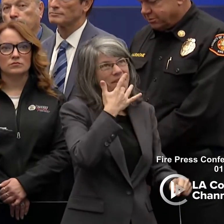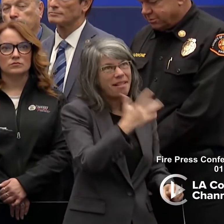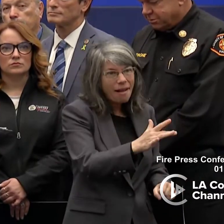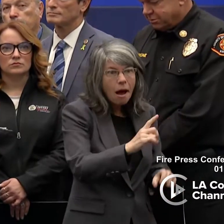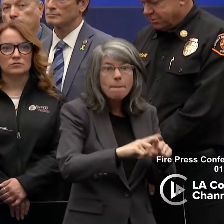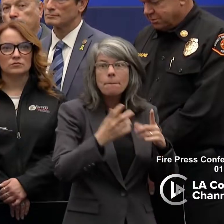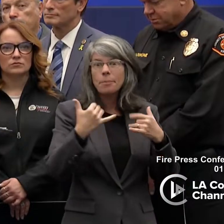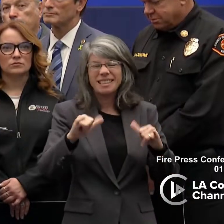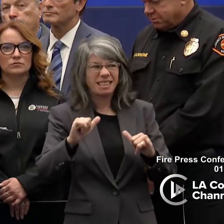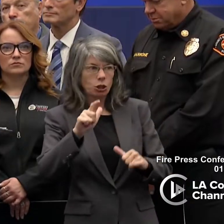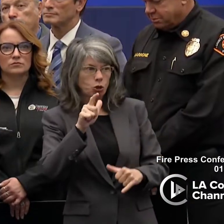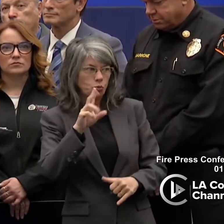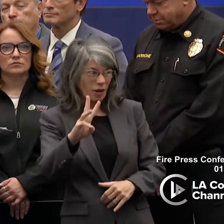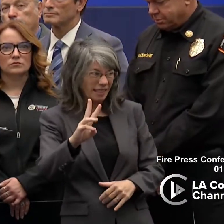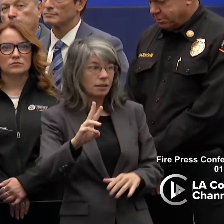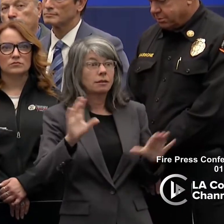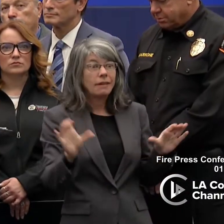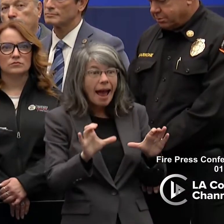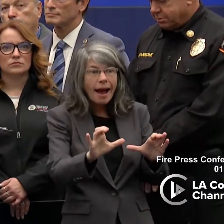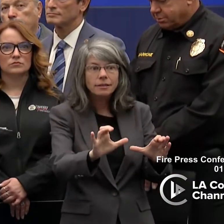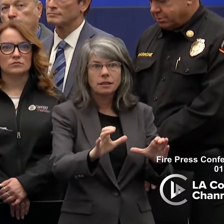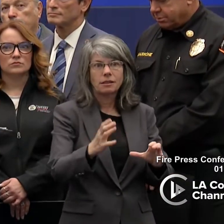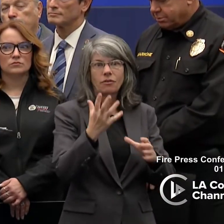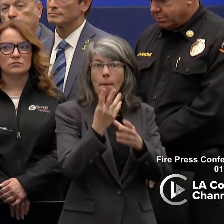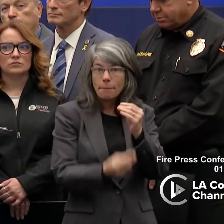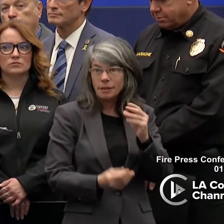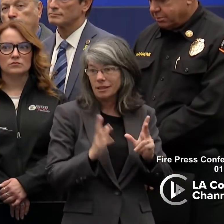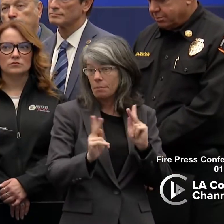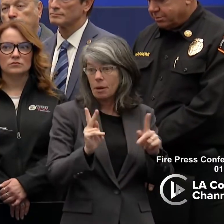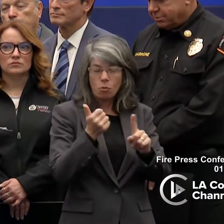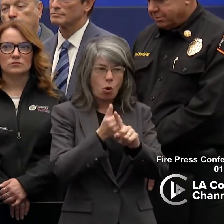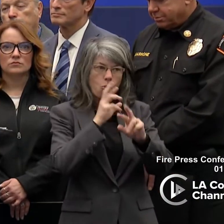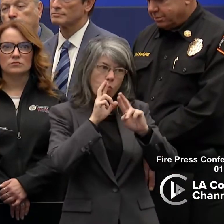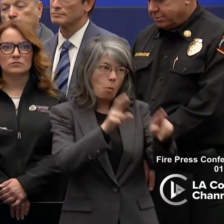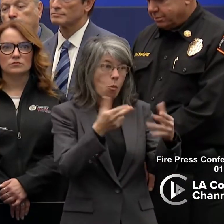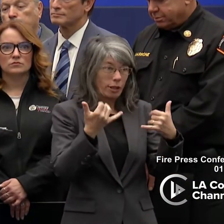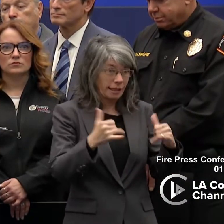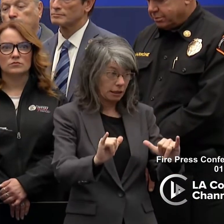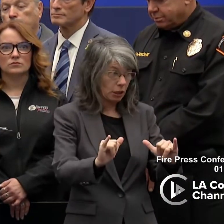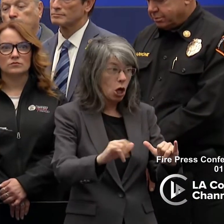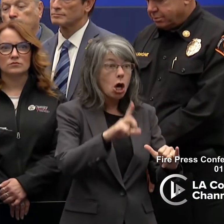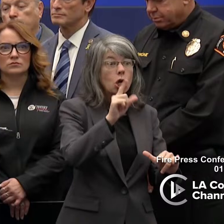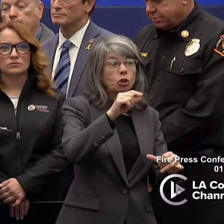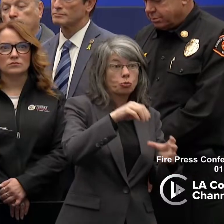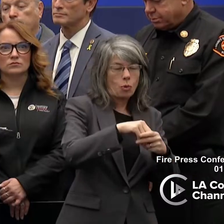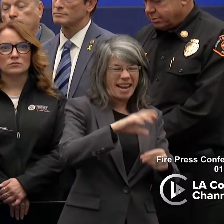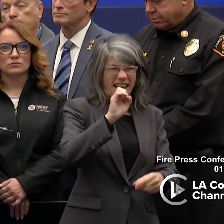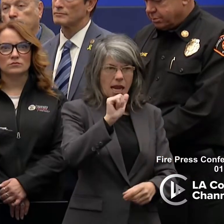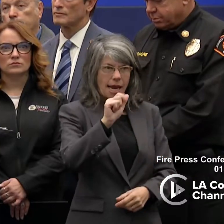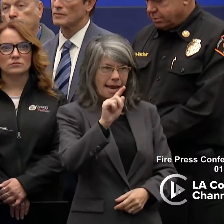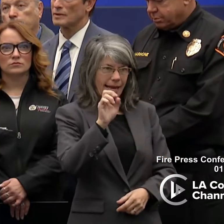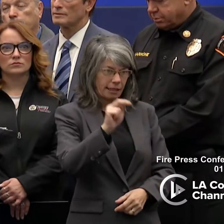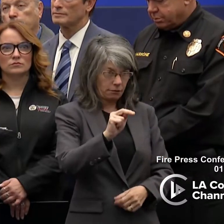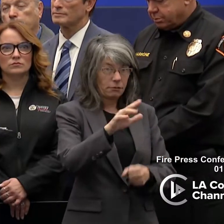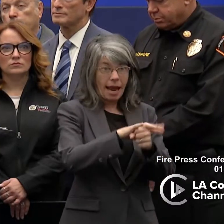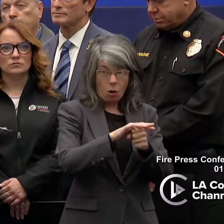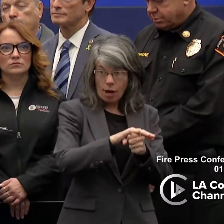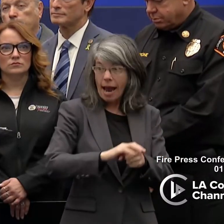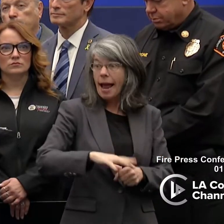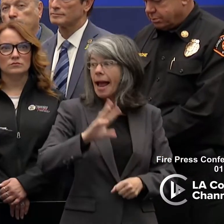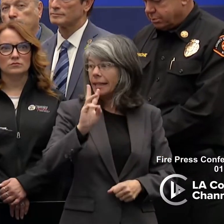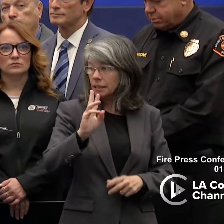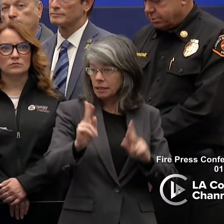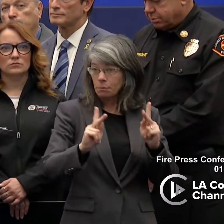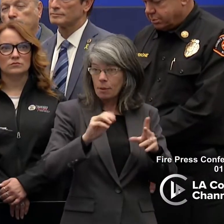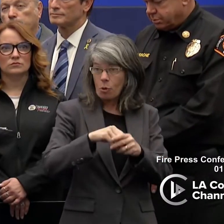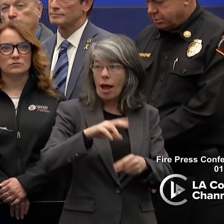still have 26 active missing persons that are reported. 20 in the Eaton area and 6